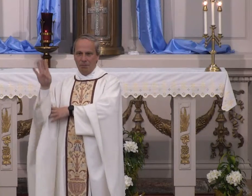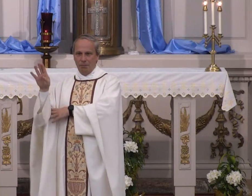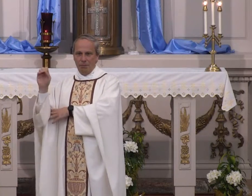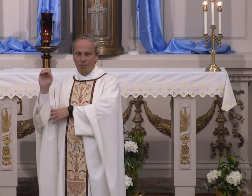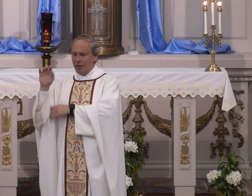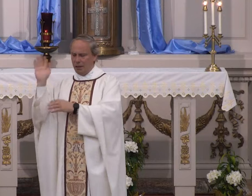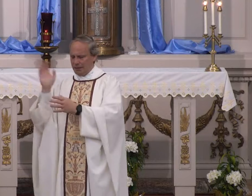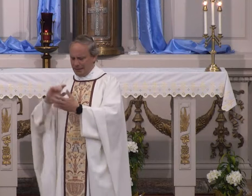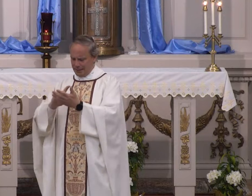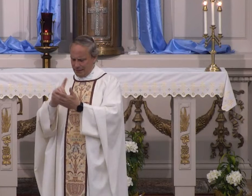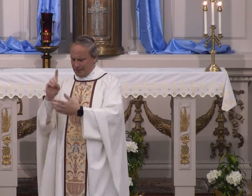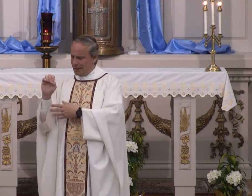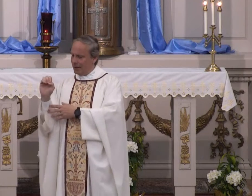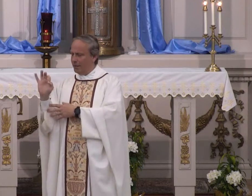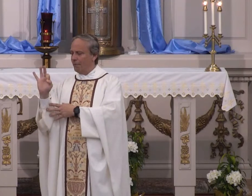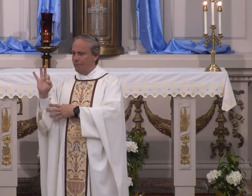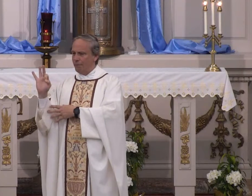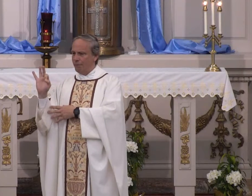But